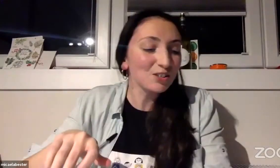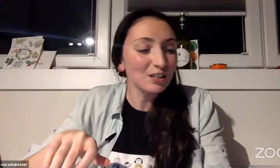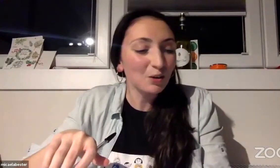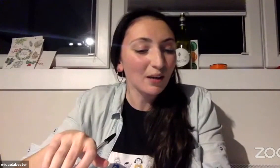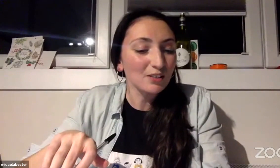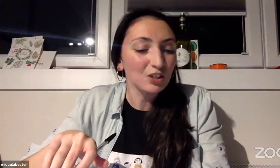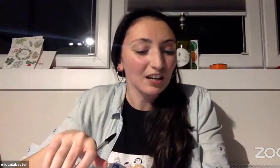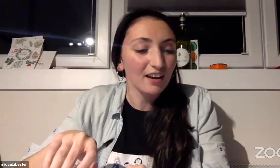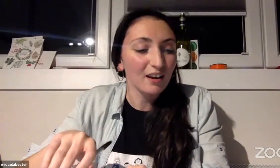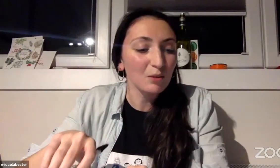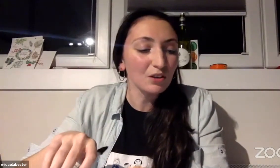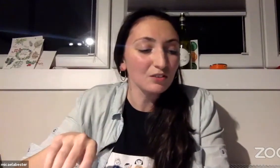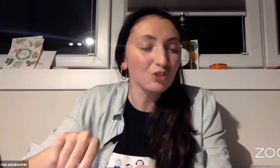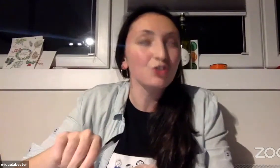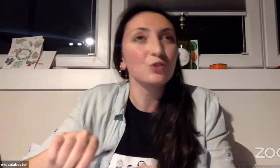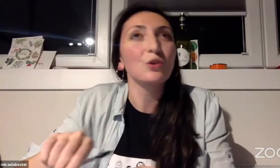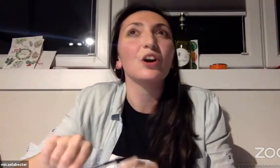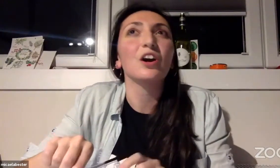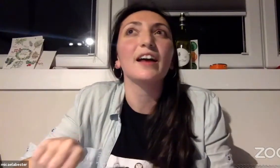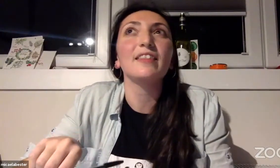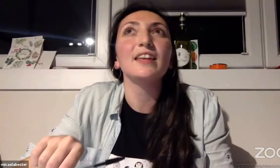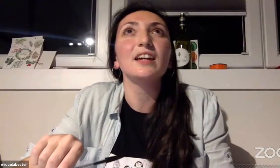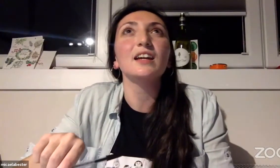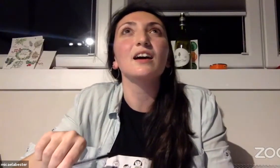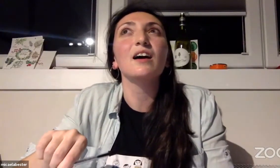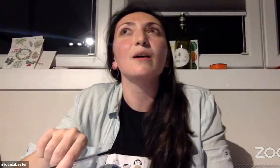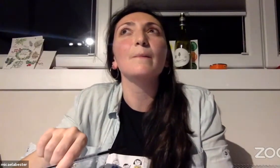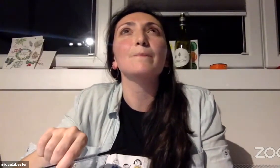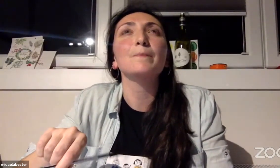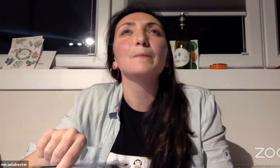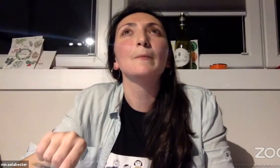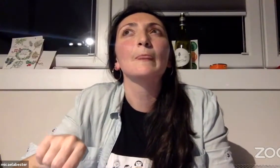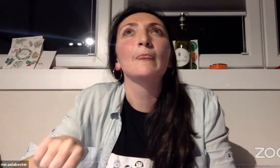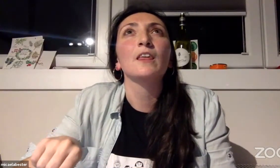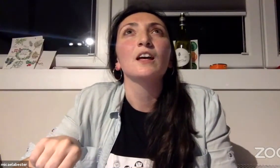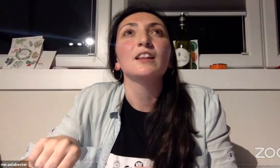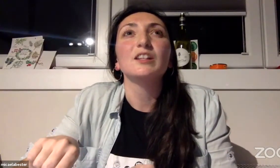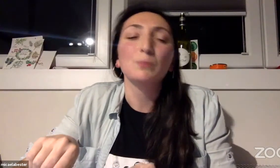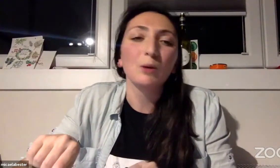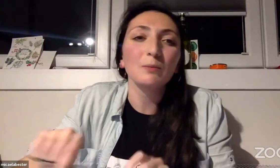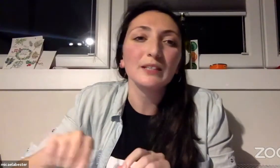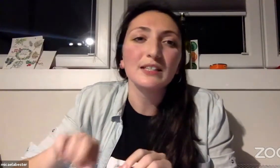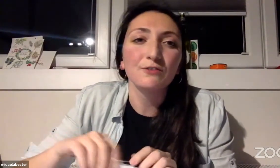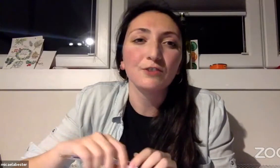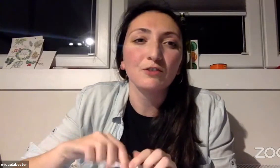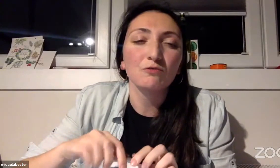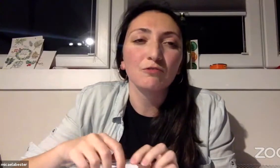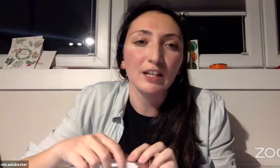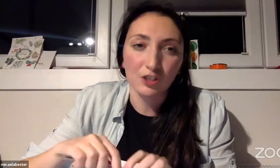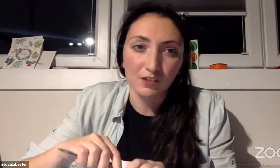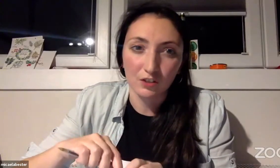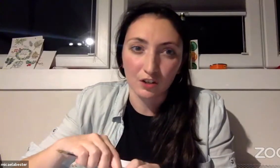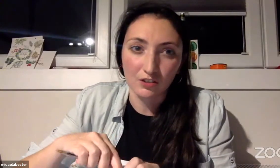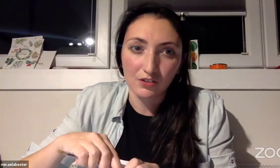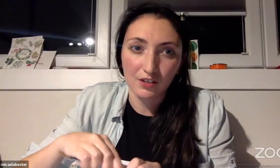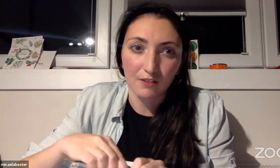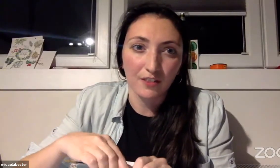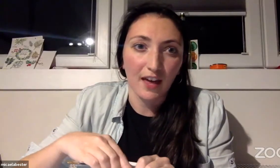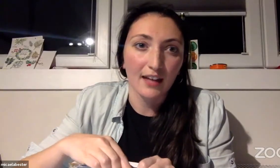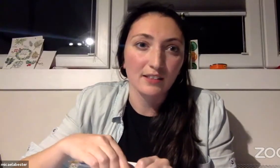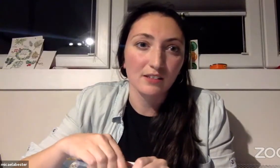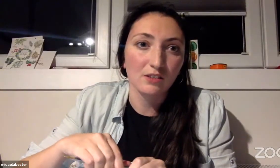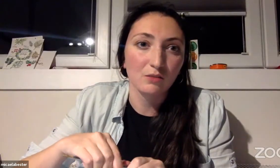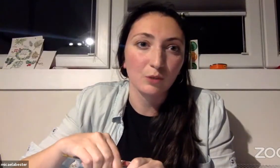an interesting question. I'm not sure. I think there's probably different registers,